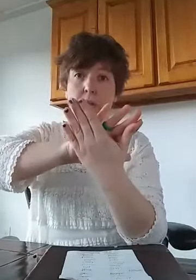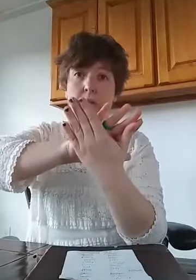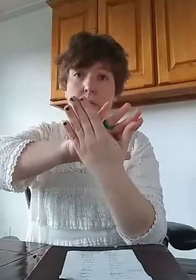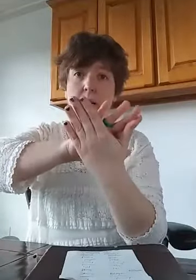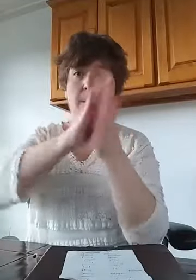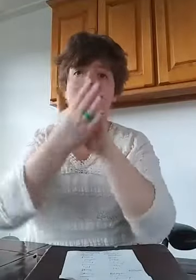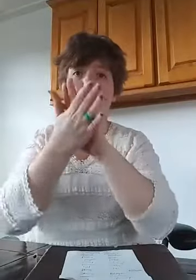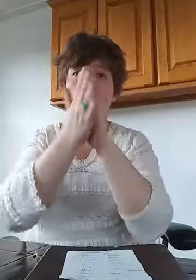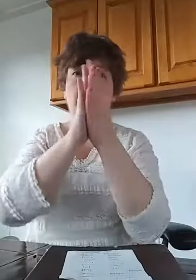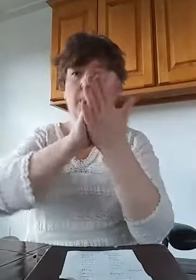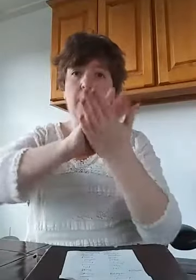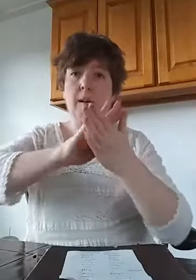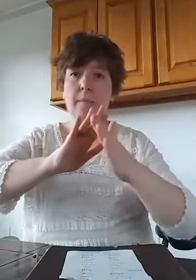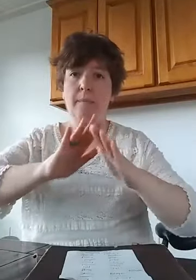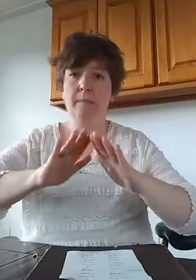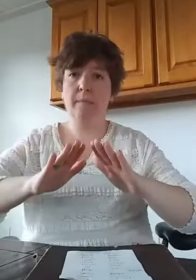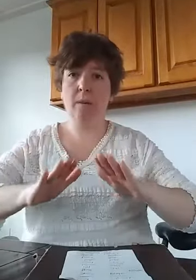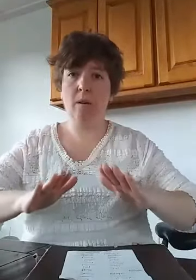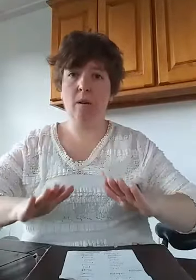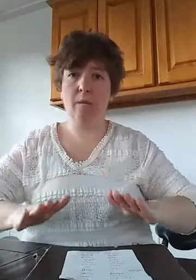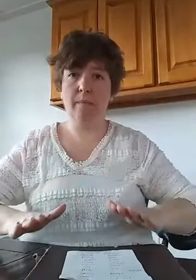right? Become, calm.